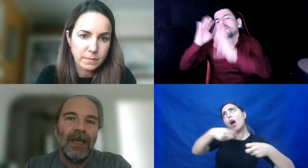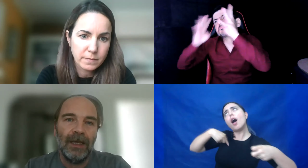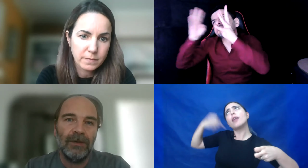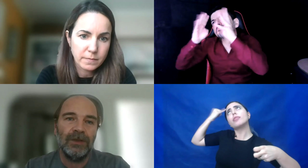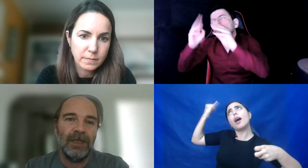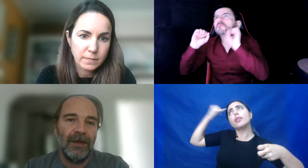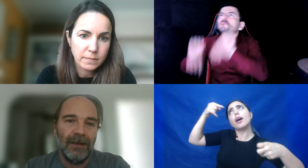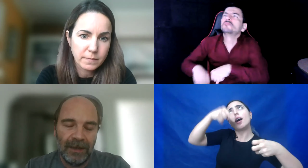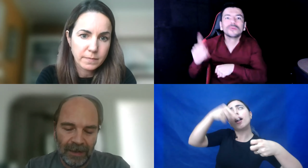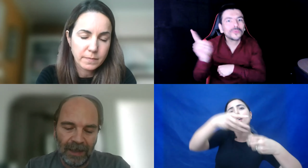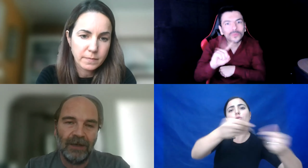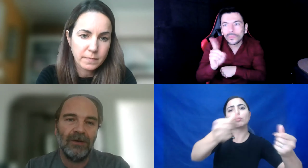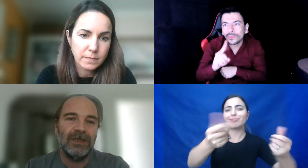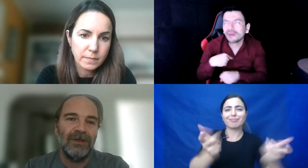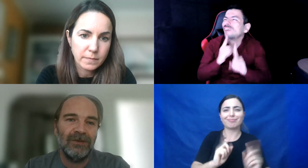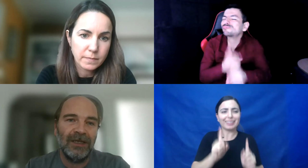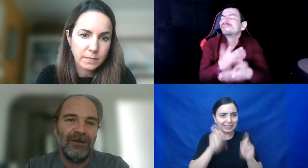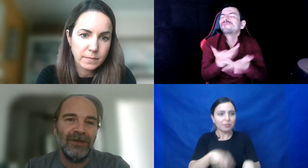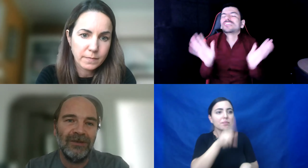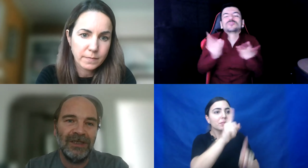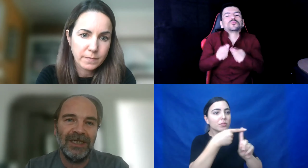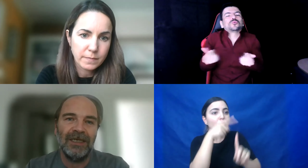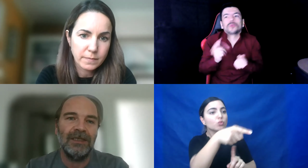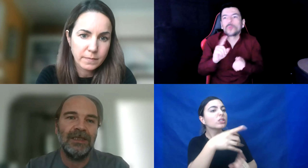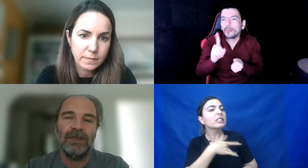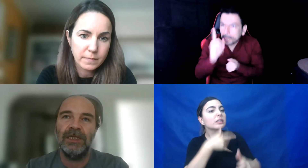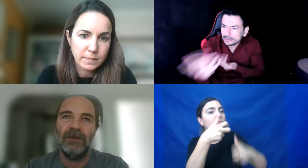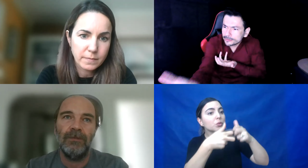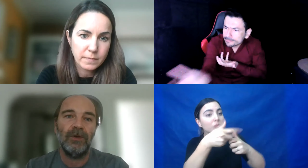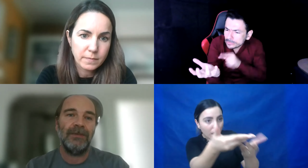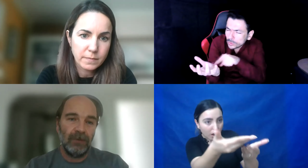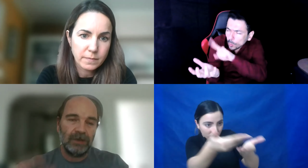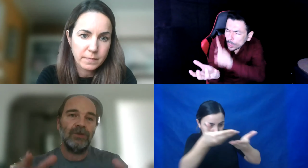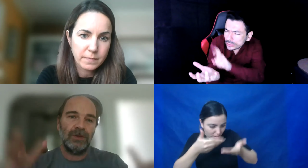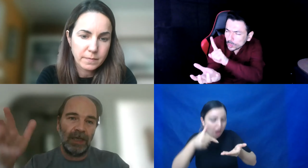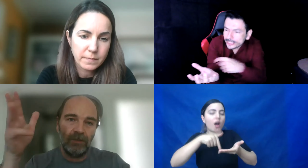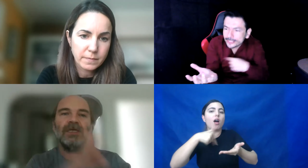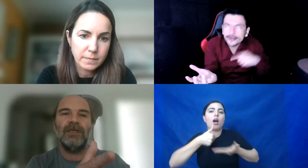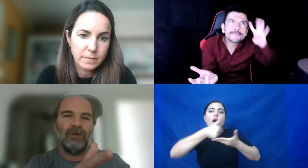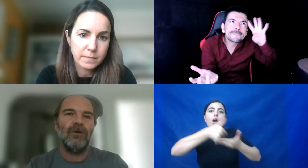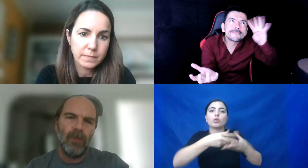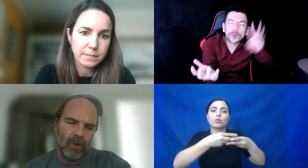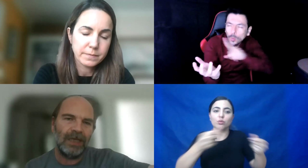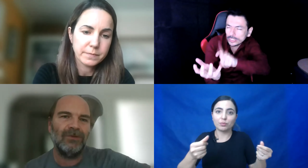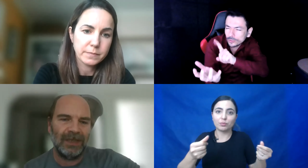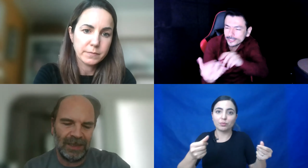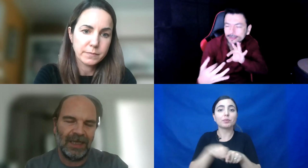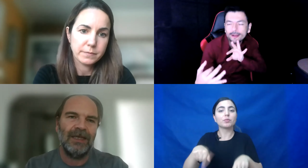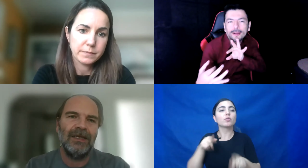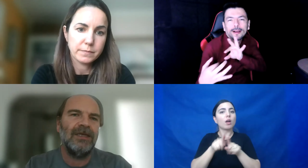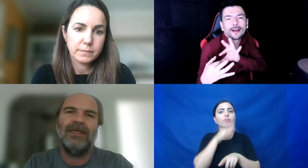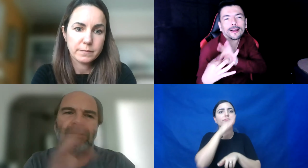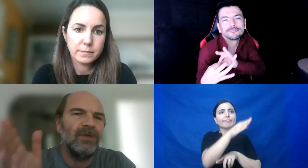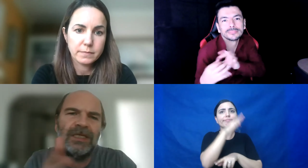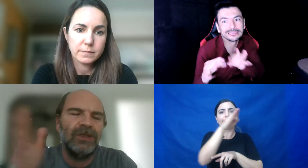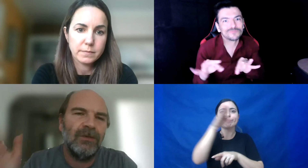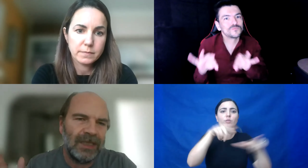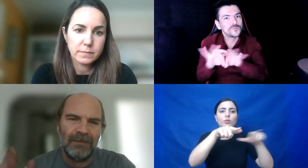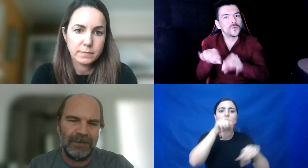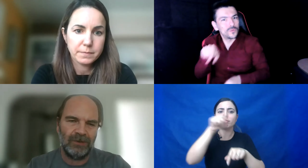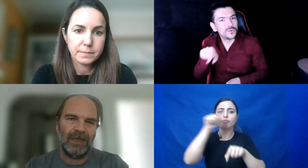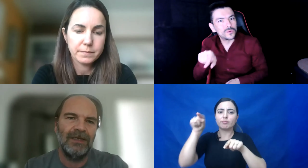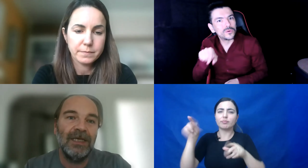able to help these people. So this National Council of Innovation in Chile, we